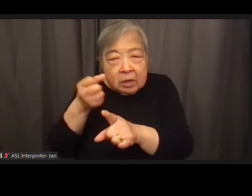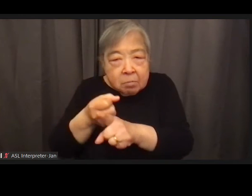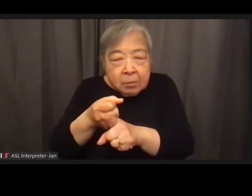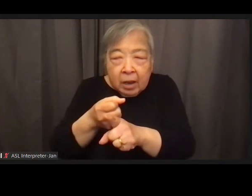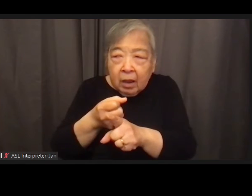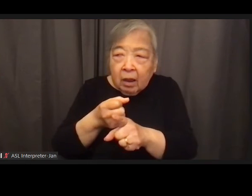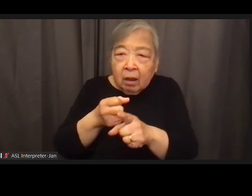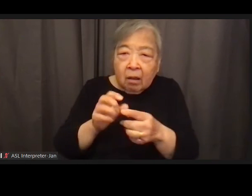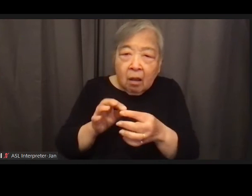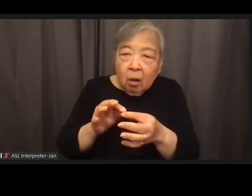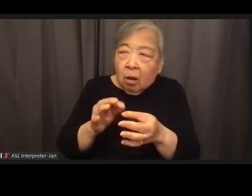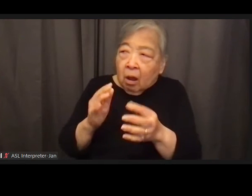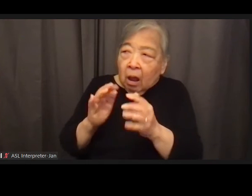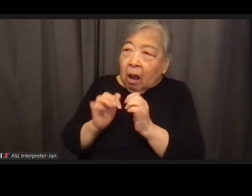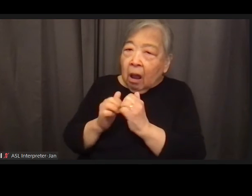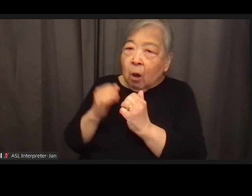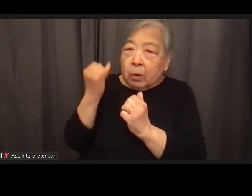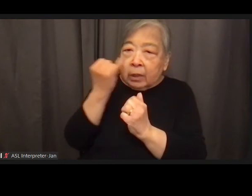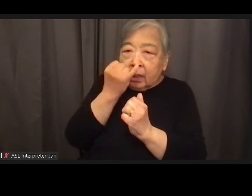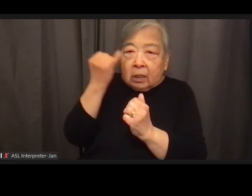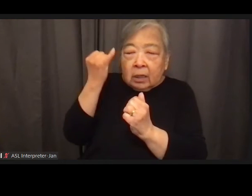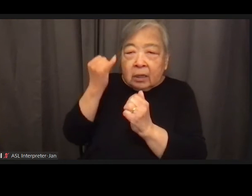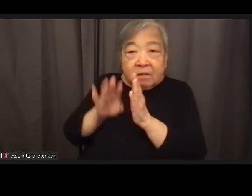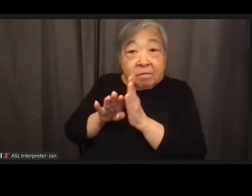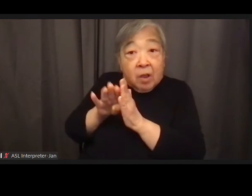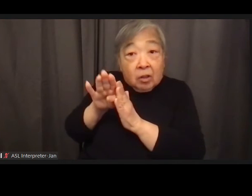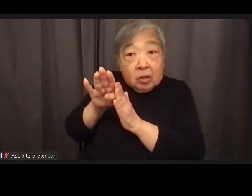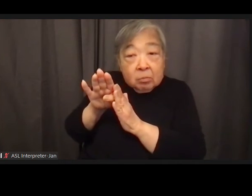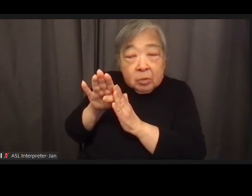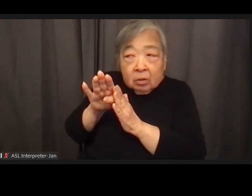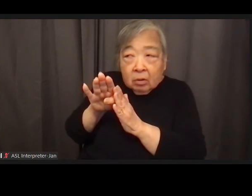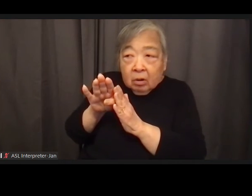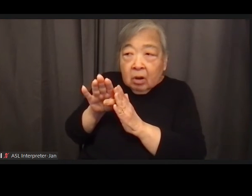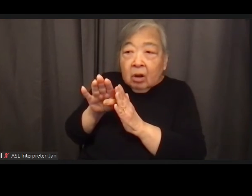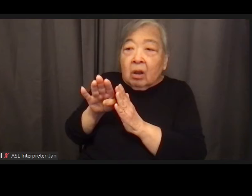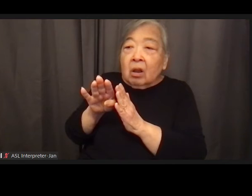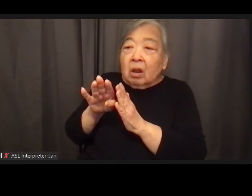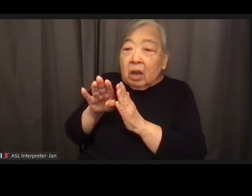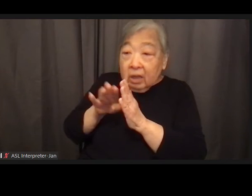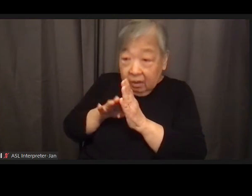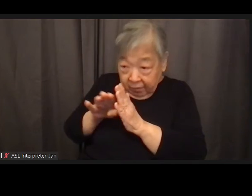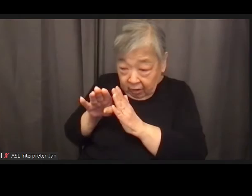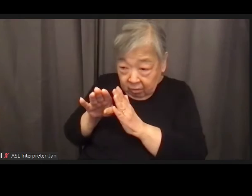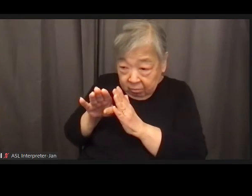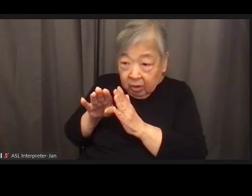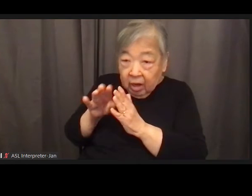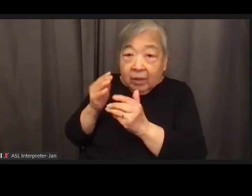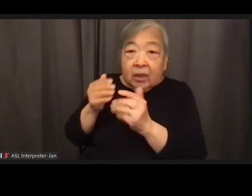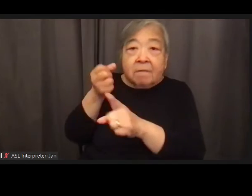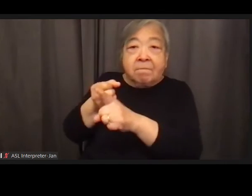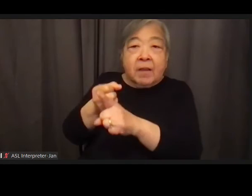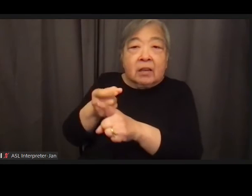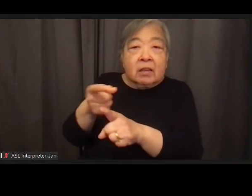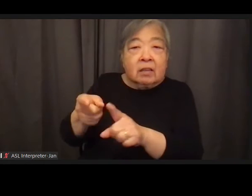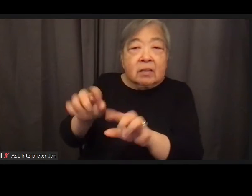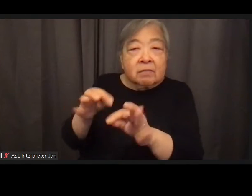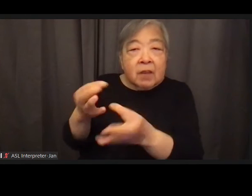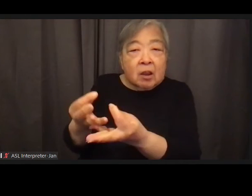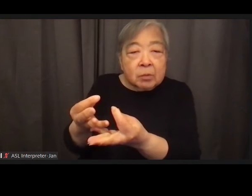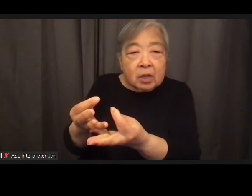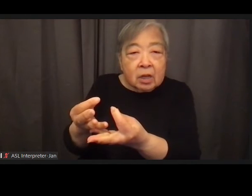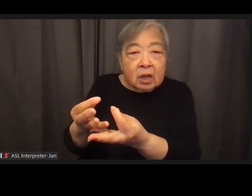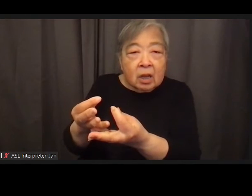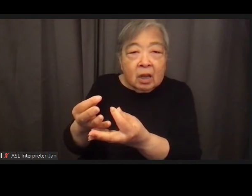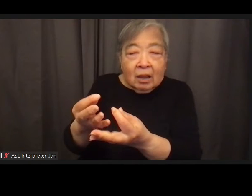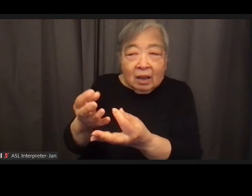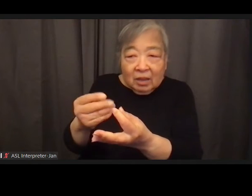Italy evolved in a particular way that affected this particular family and their